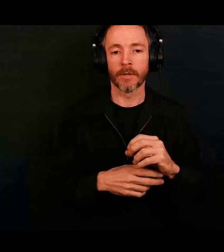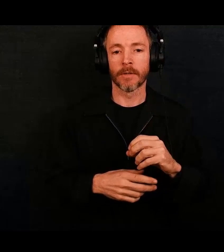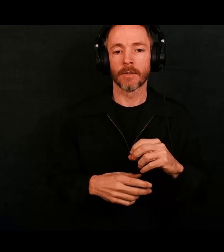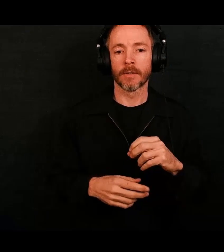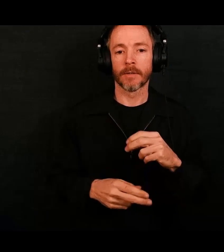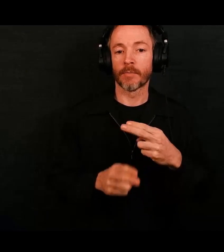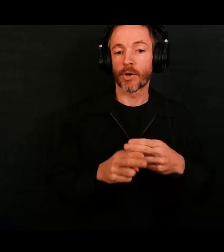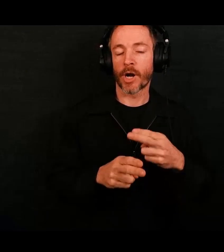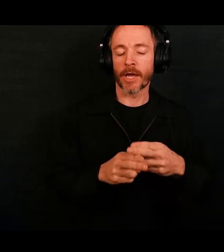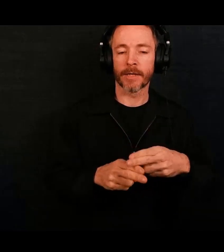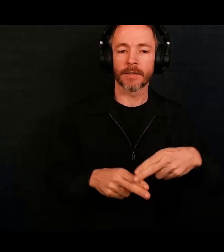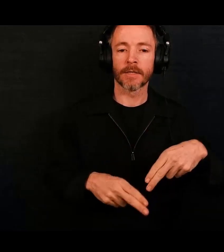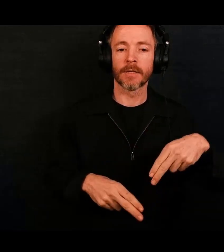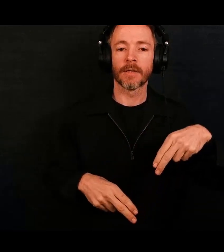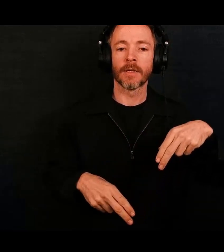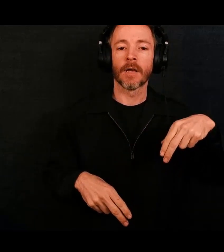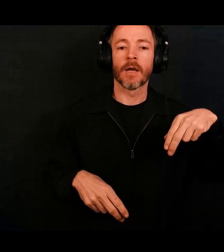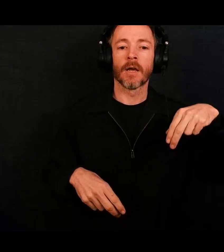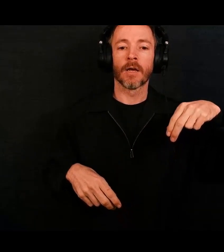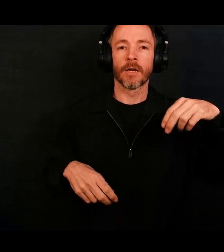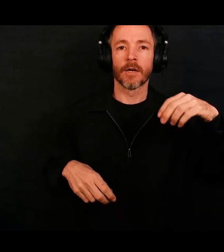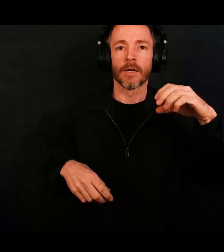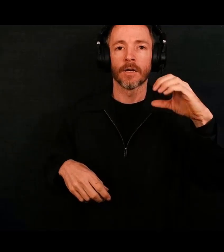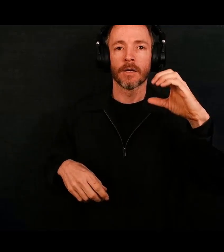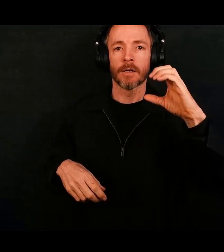Velcro brand